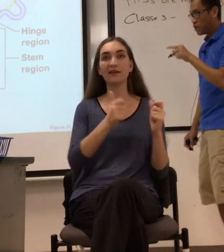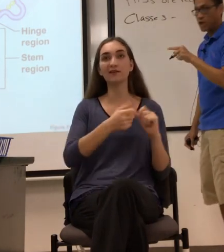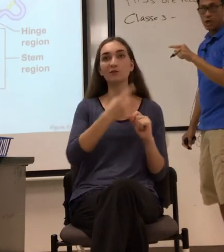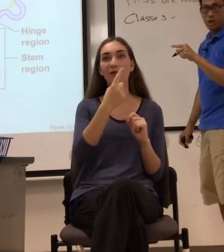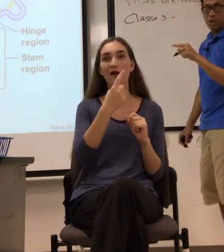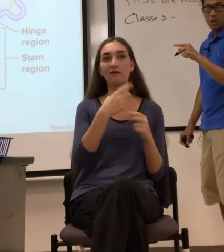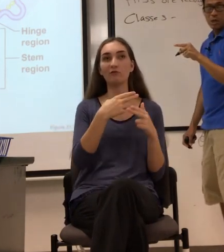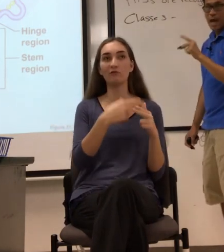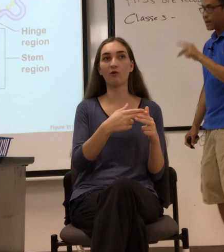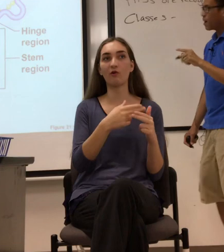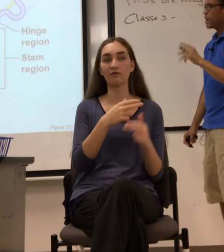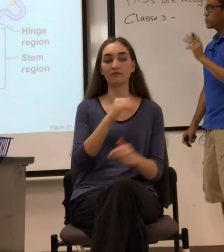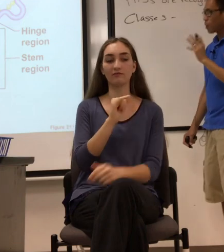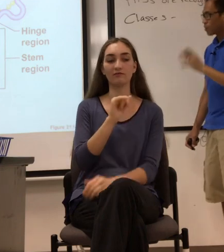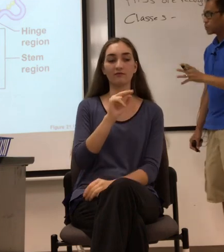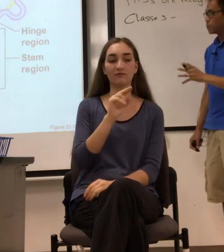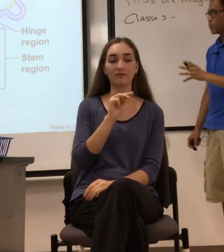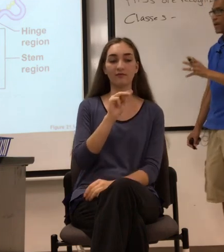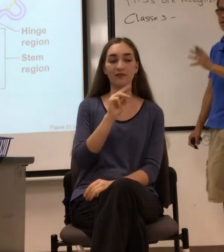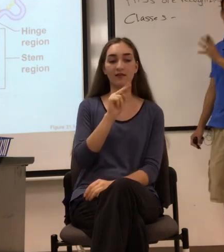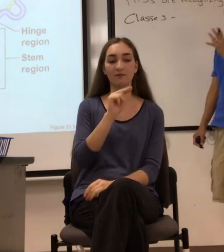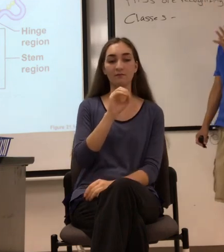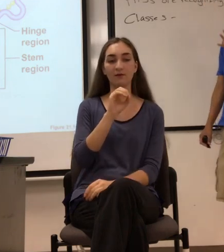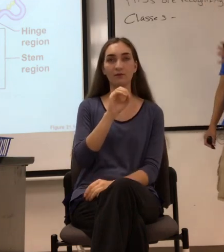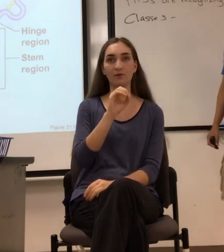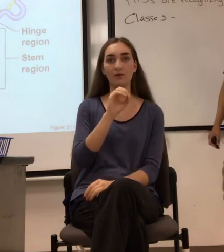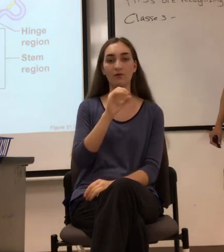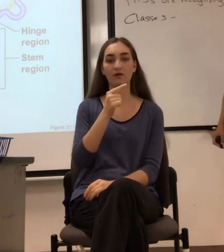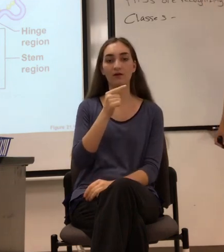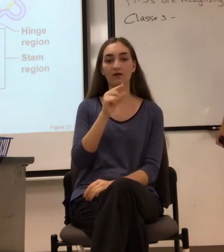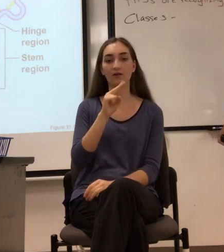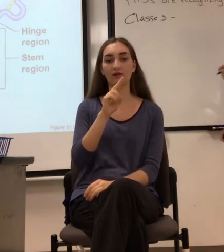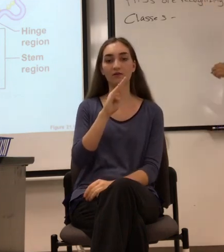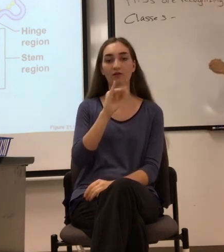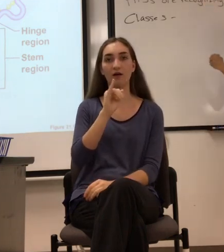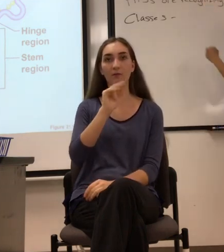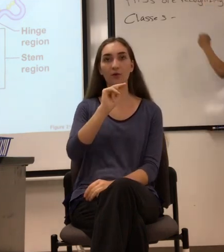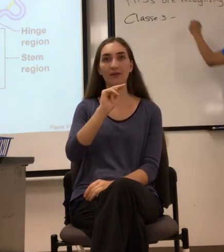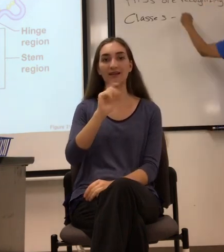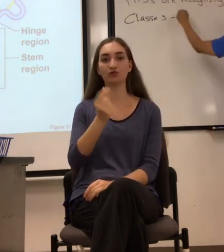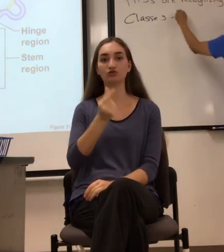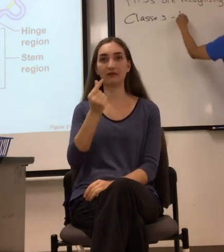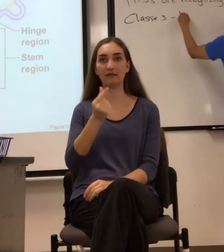immunoglobulin G. Antibodies are also known as immunoglobulins.